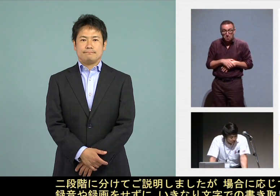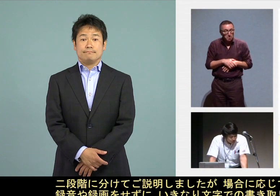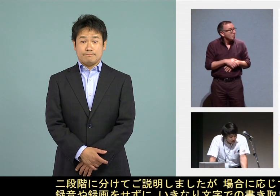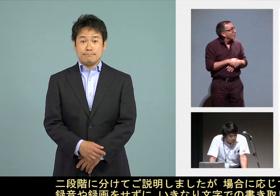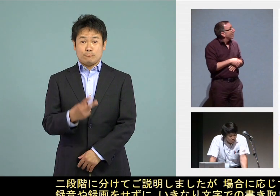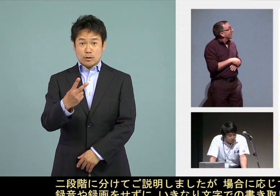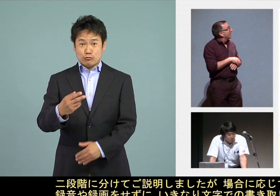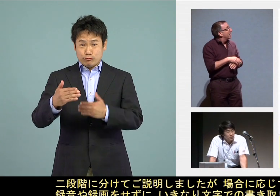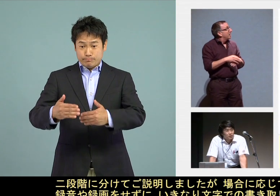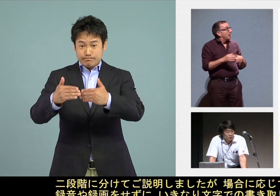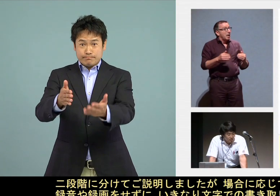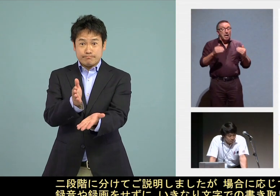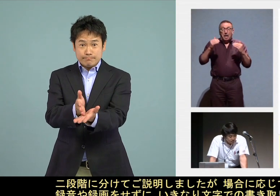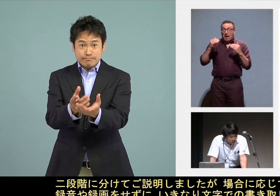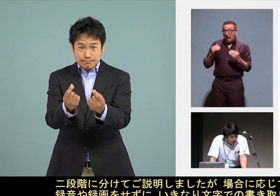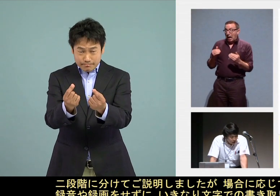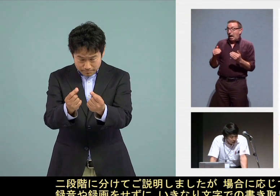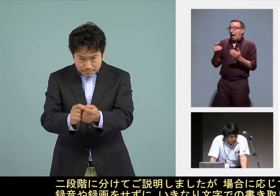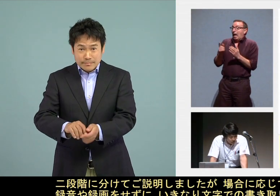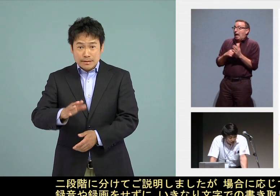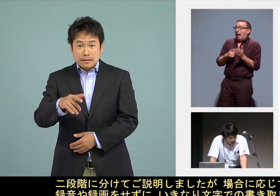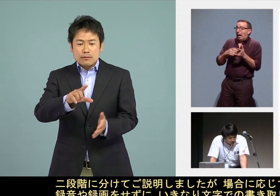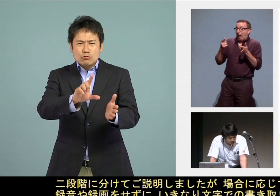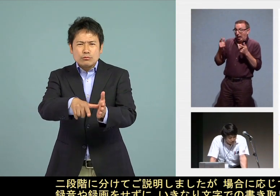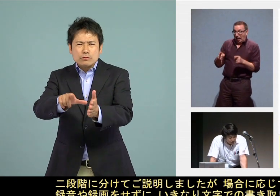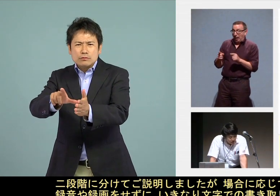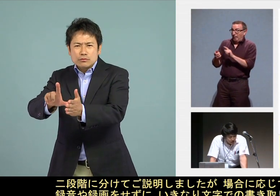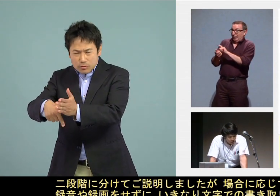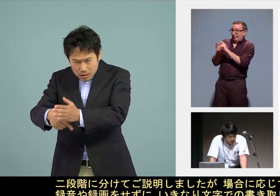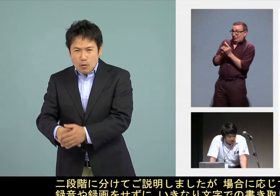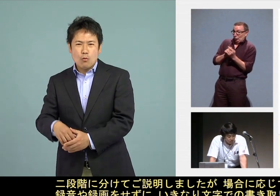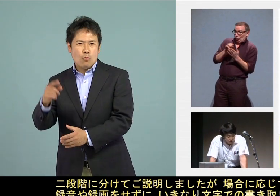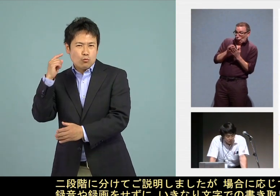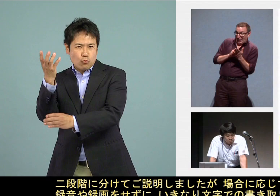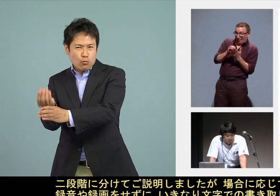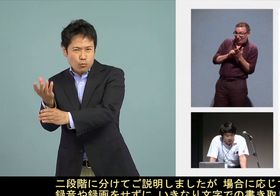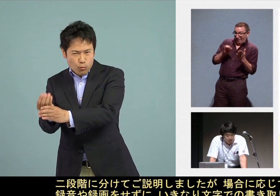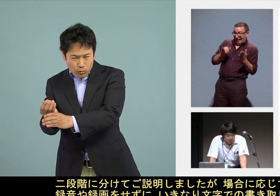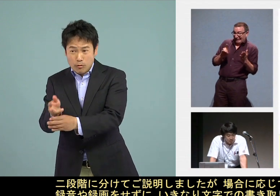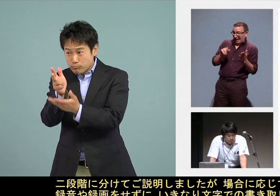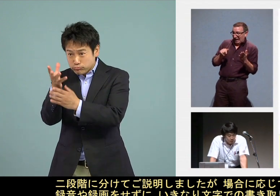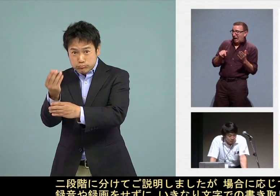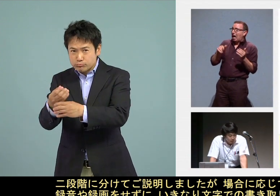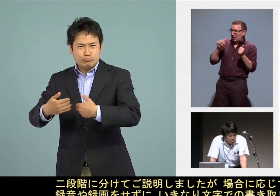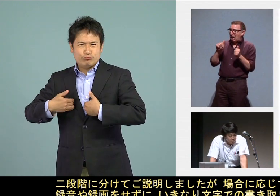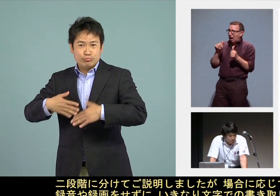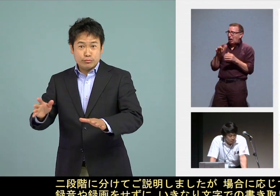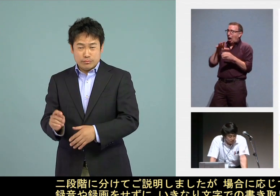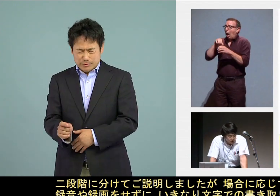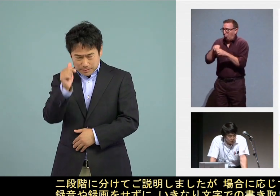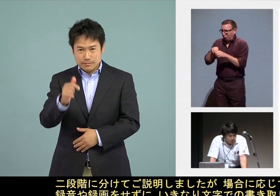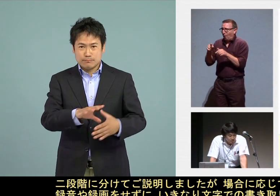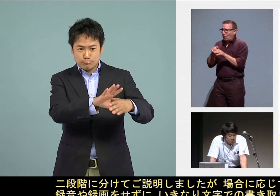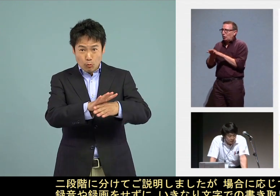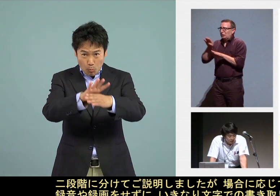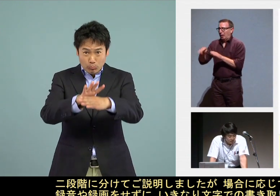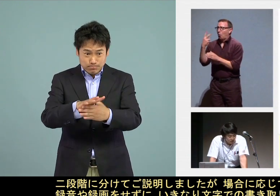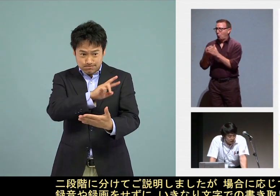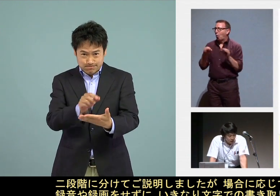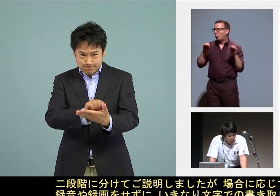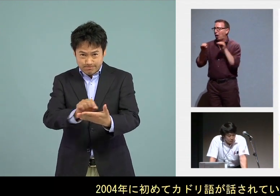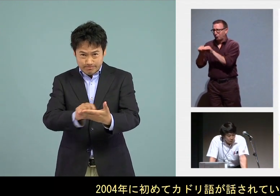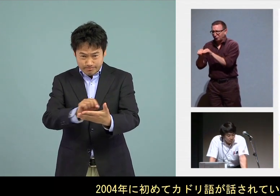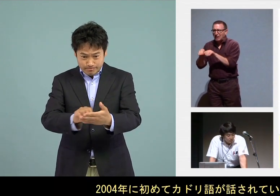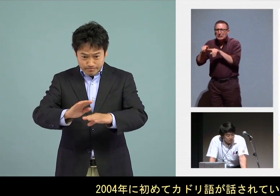Okay. Sometimes transcription of the data can be done in the first stage, depending on the researcher's